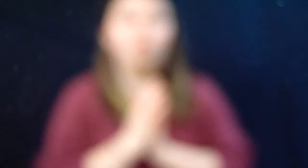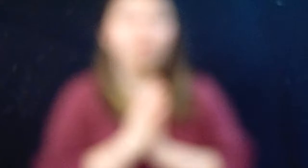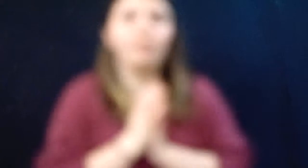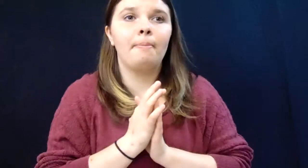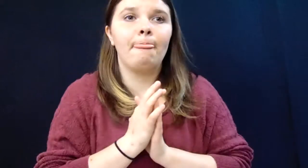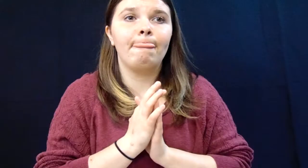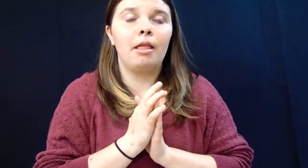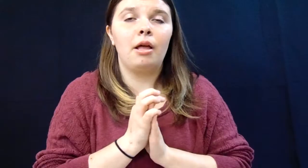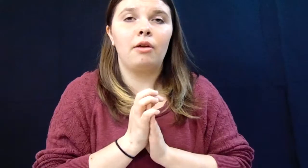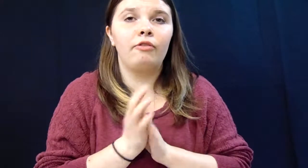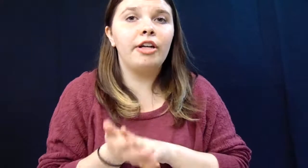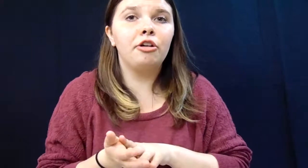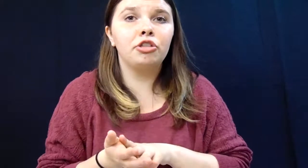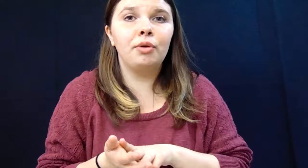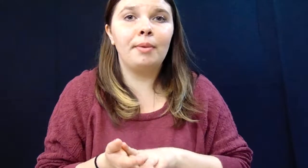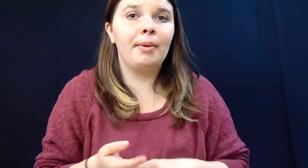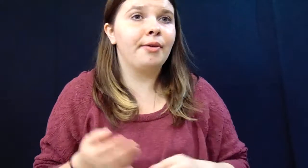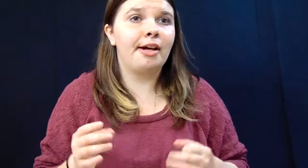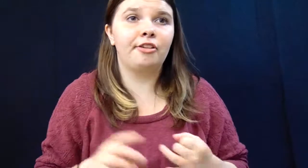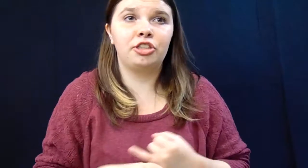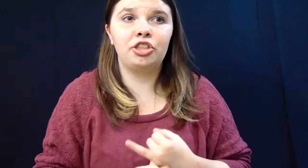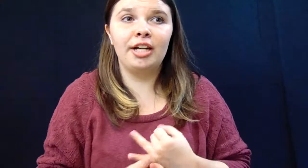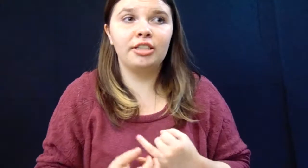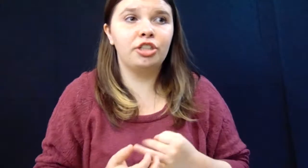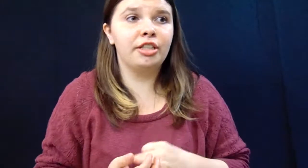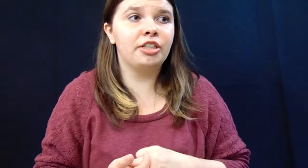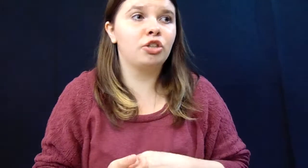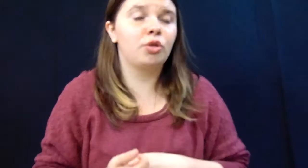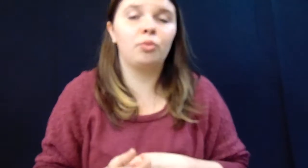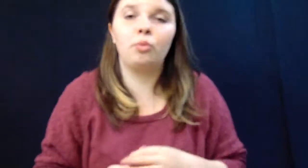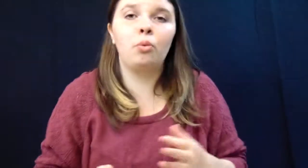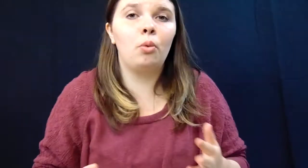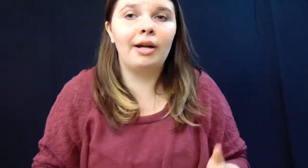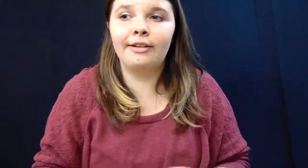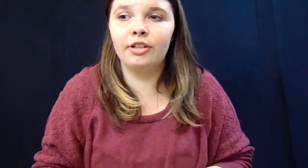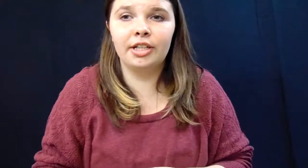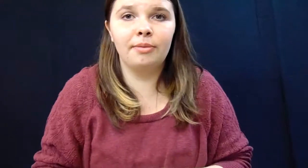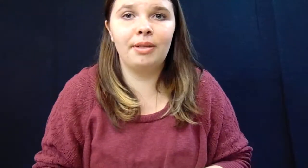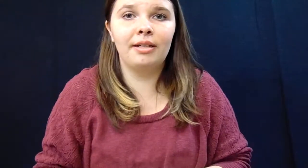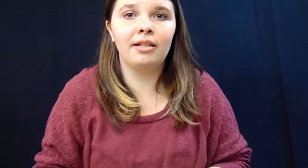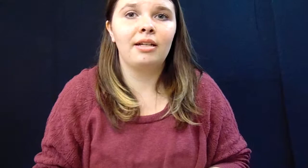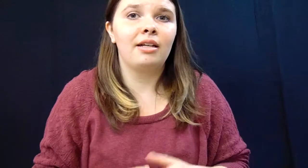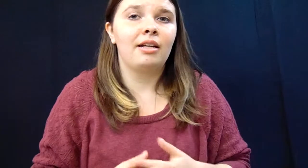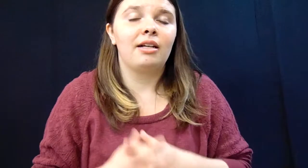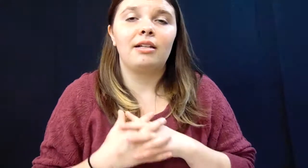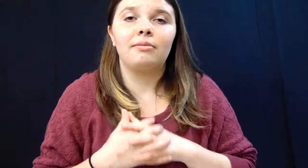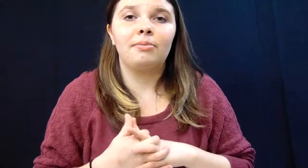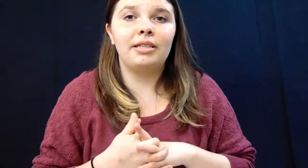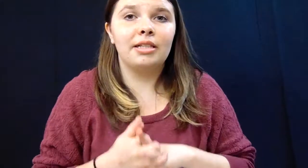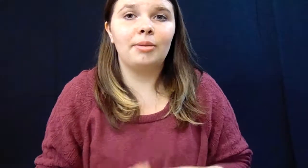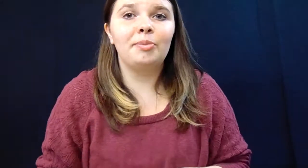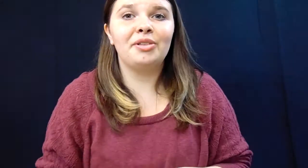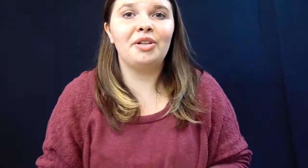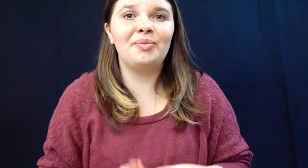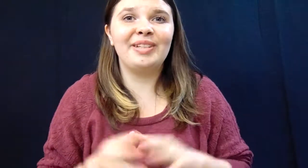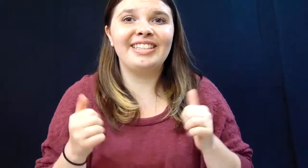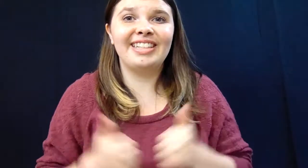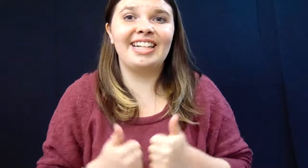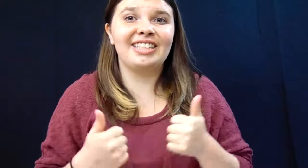videos you want me to make whether it's challenges or whatever it could be please comment below please like